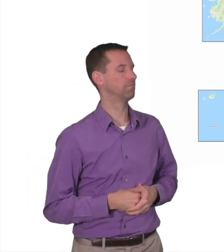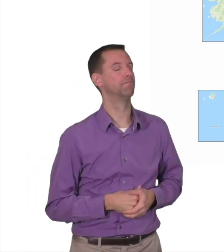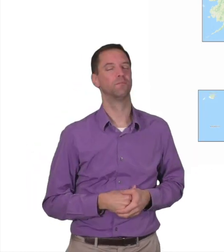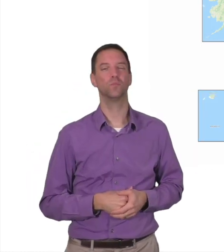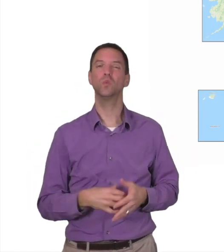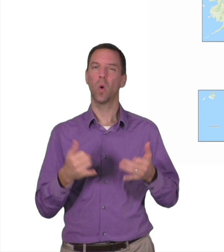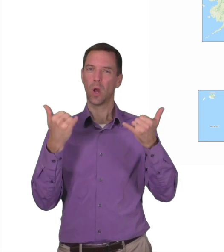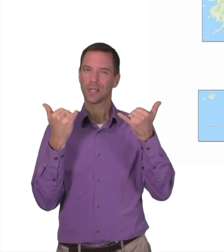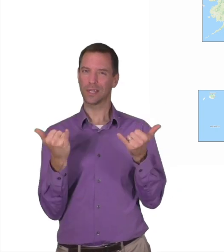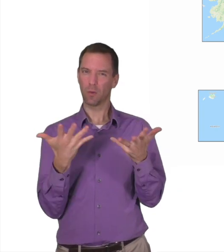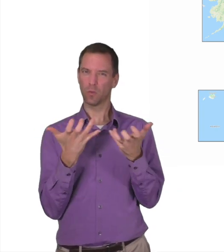2 criteria.